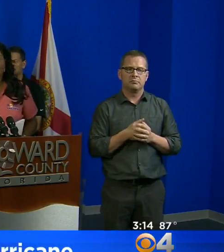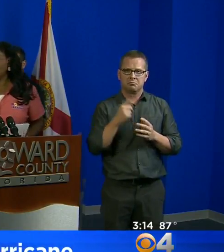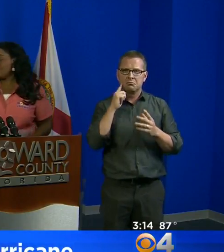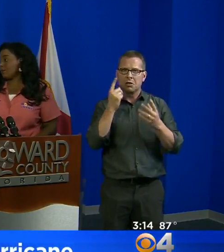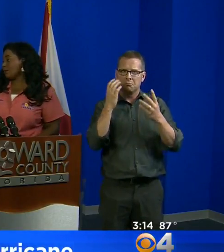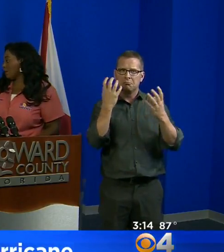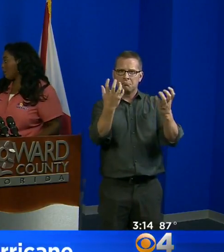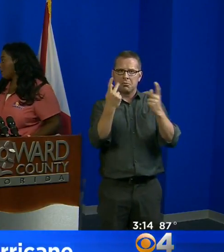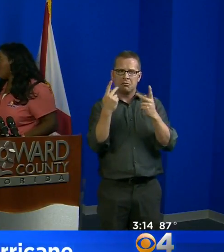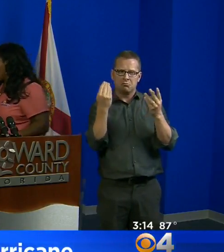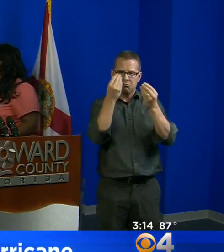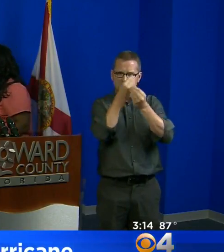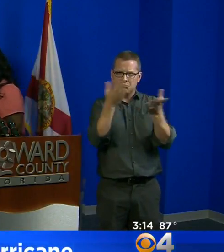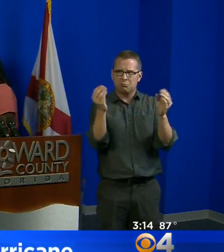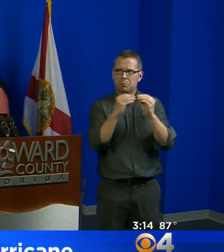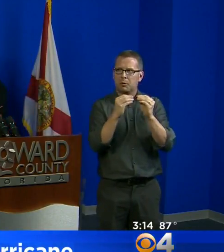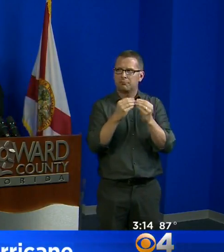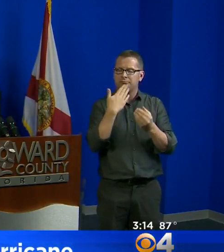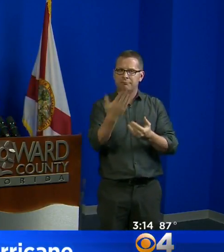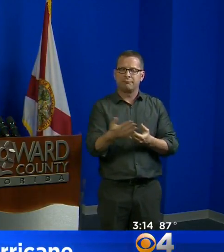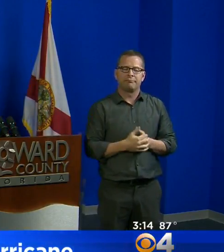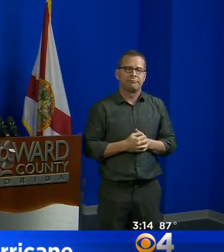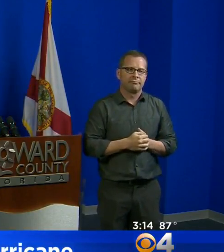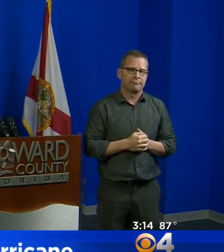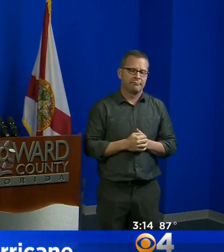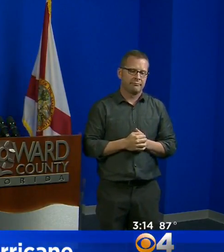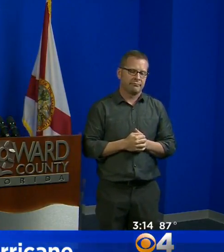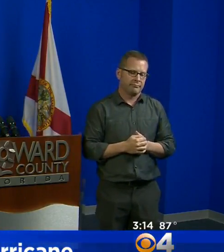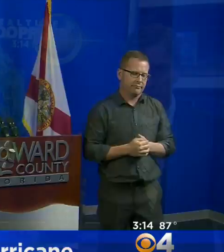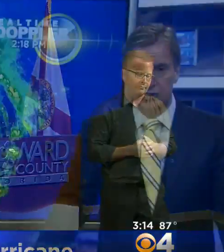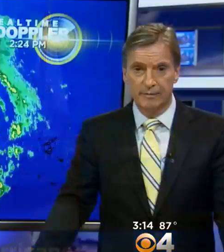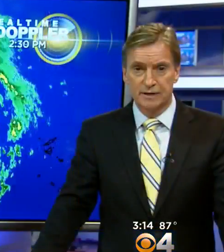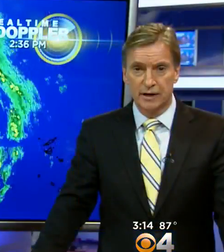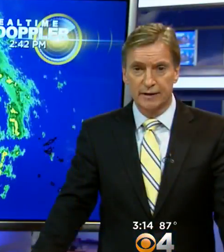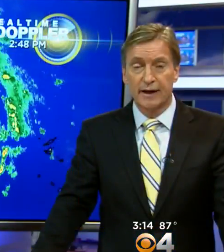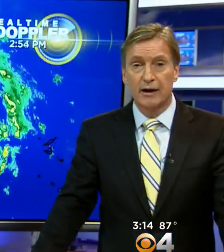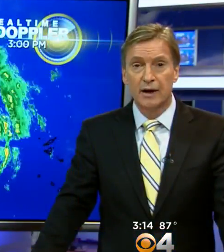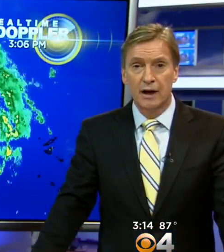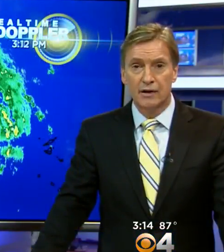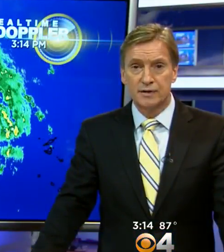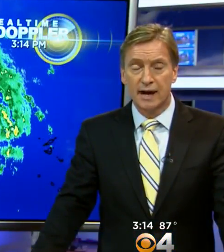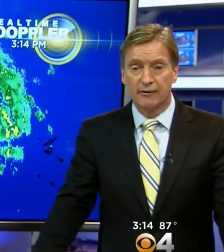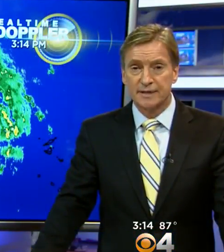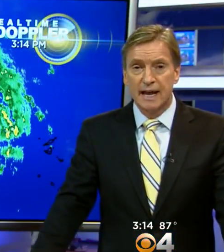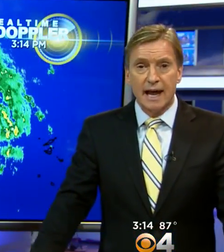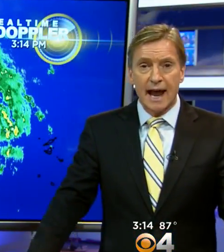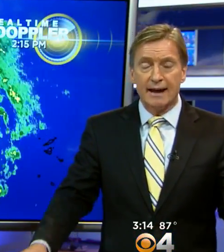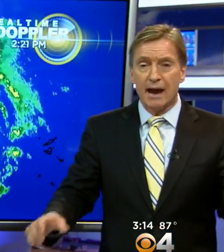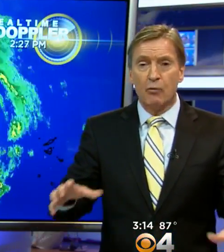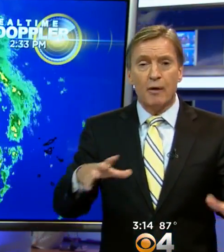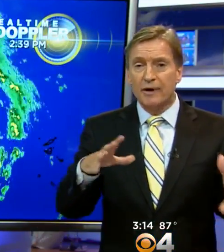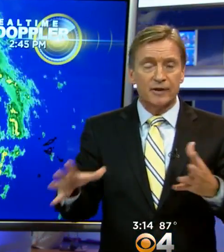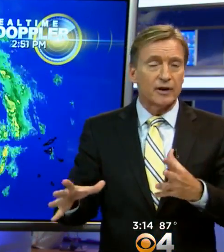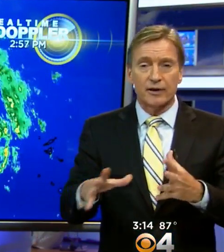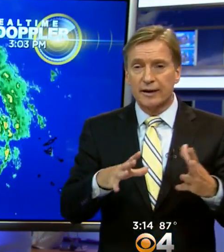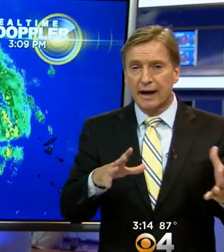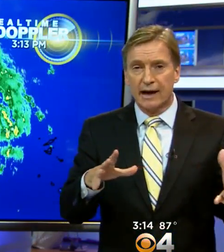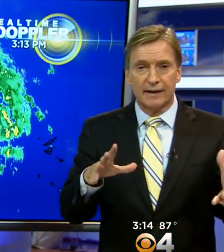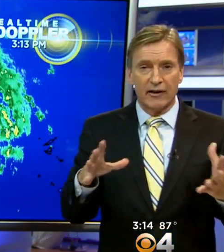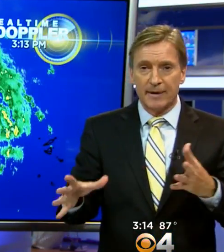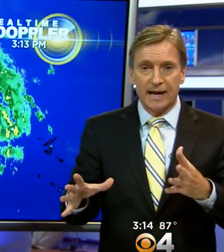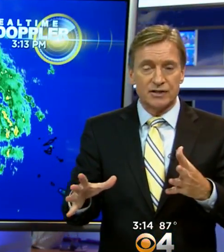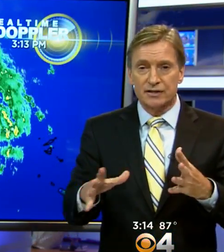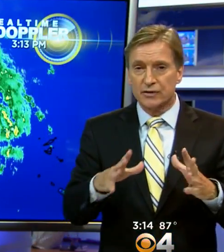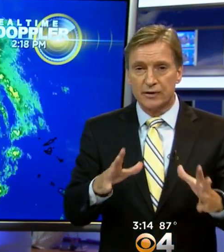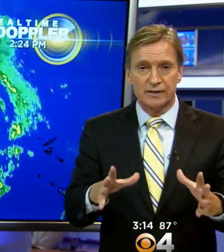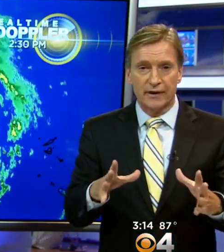County press news conference there. We're waiting for Monroe County, which should be starting their news conference. And what we've learned,